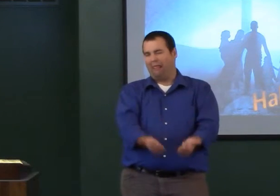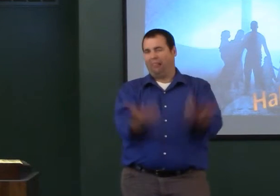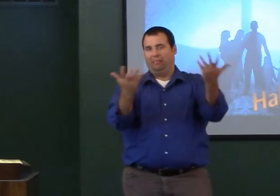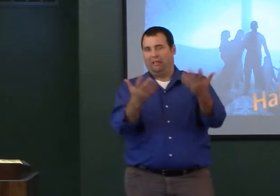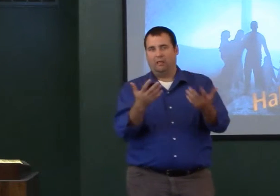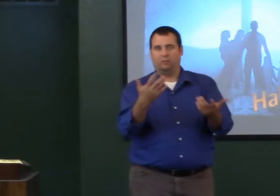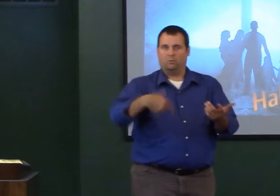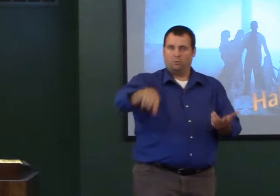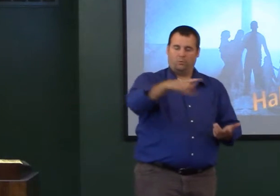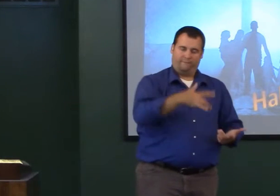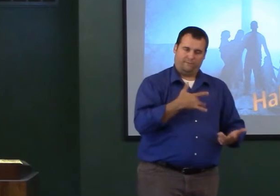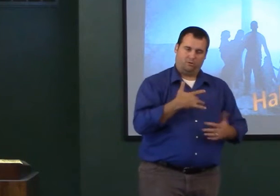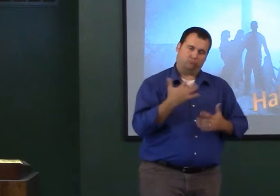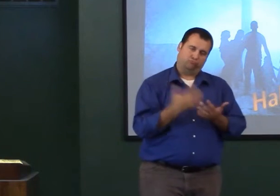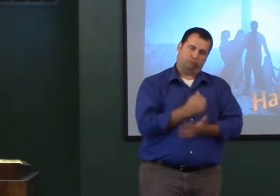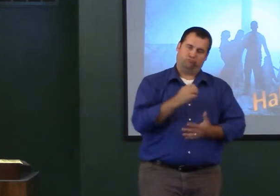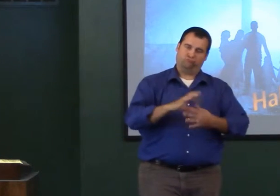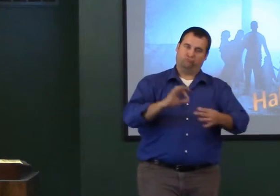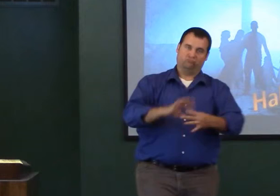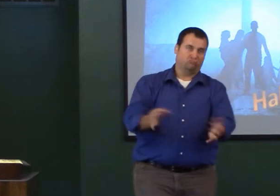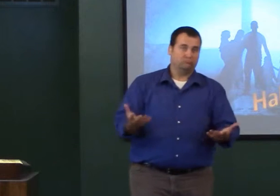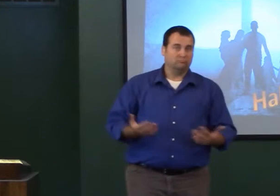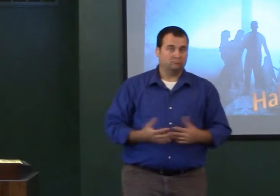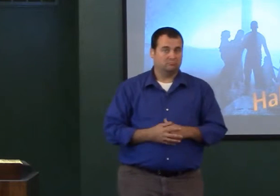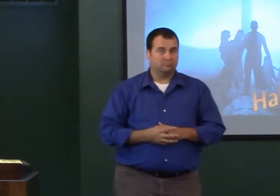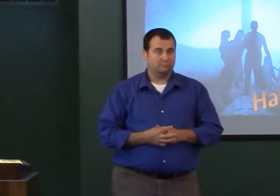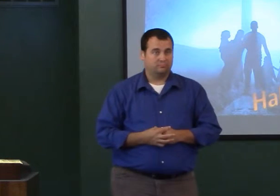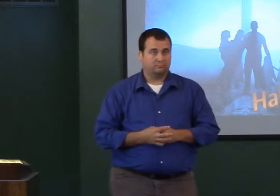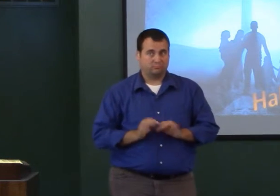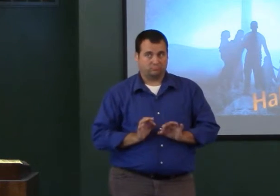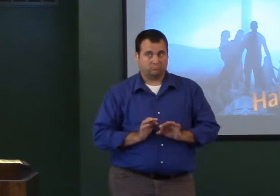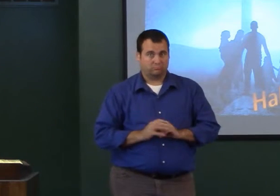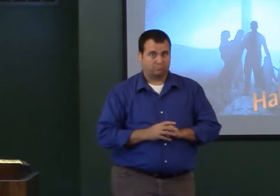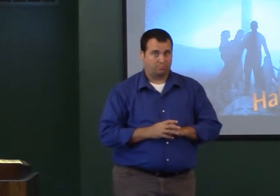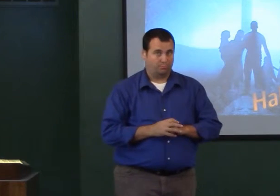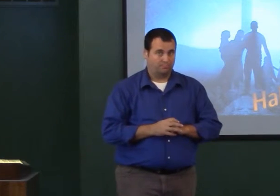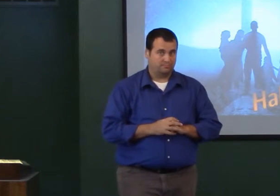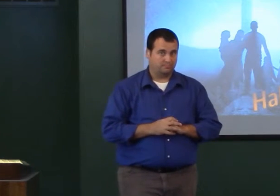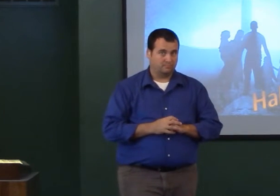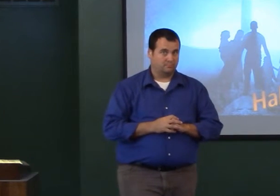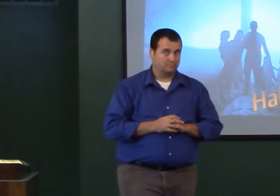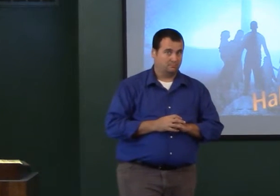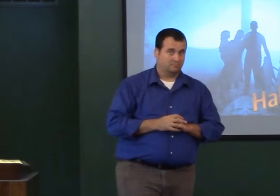you know, anything that you feel comfortable.